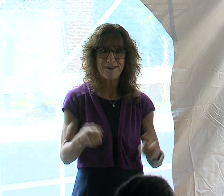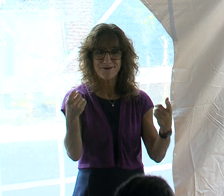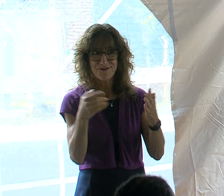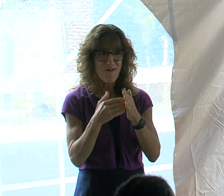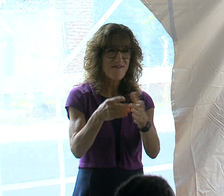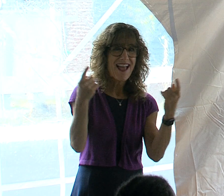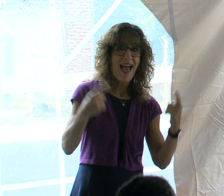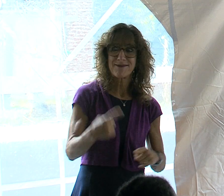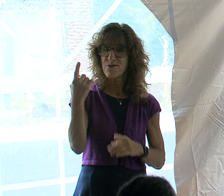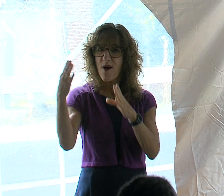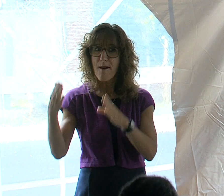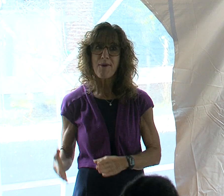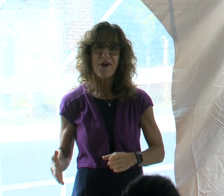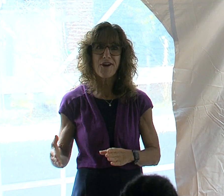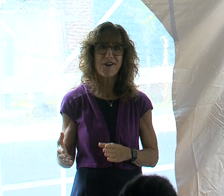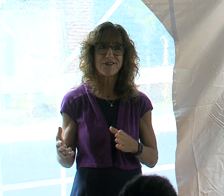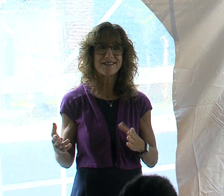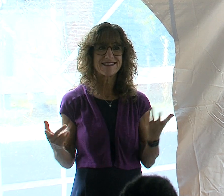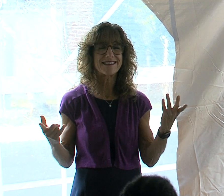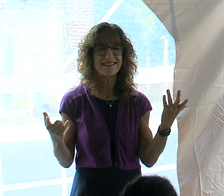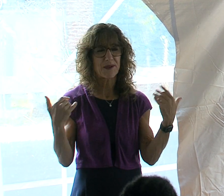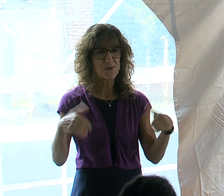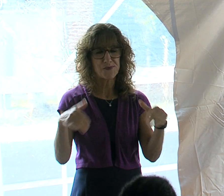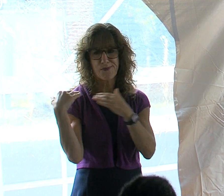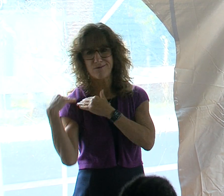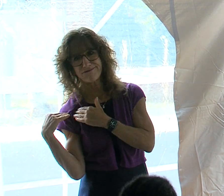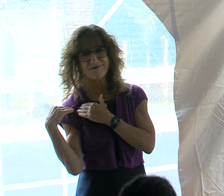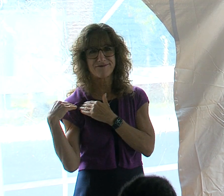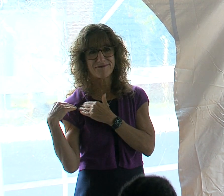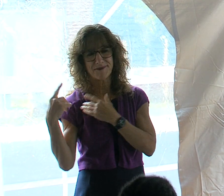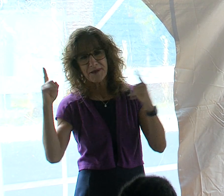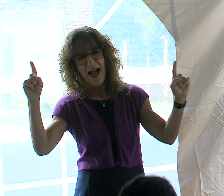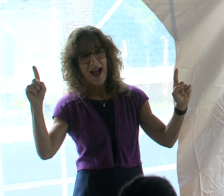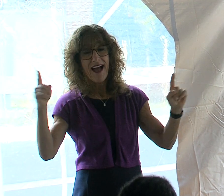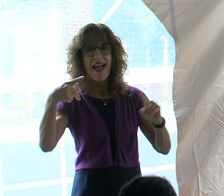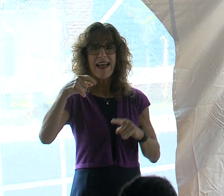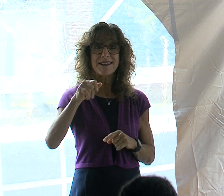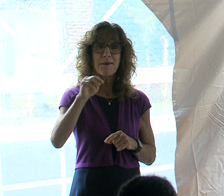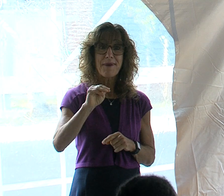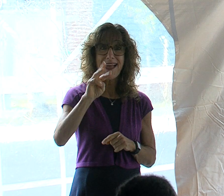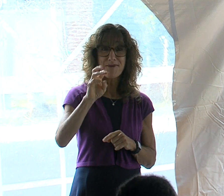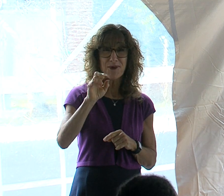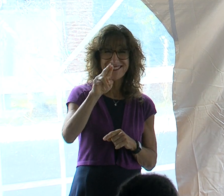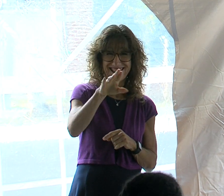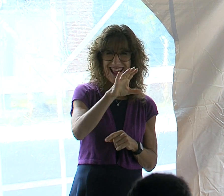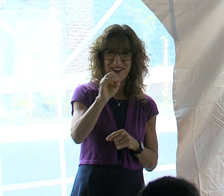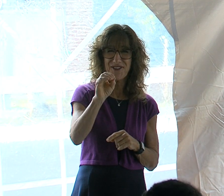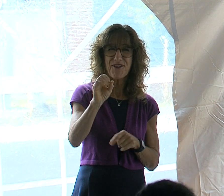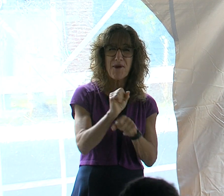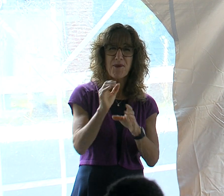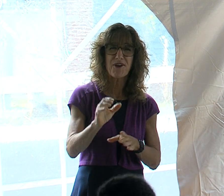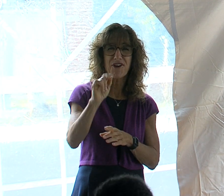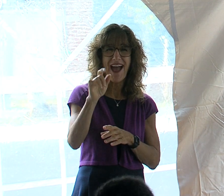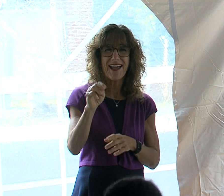where one person plays a little bit of an outsized role in getting things over the finish line, and Pam Wilson and her colleague Adam Kulikowski played